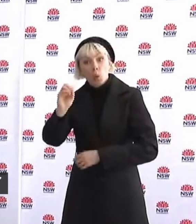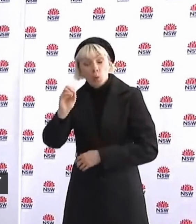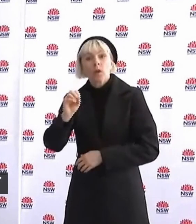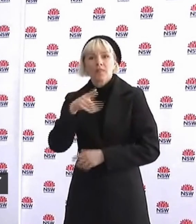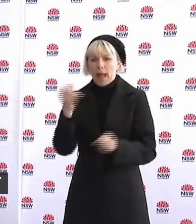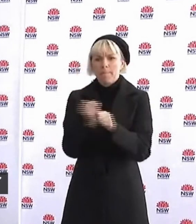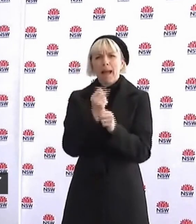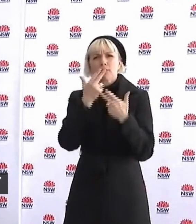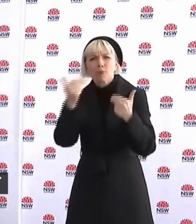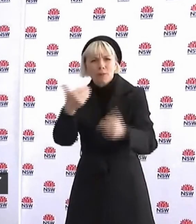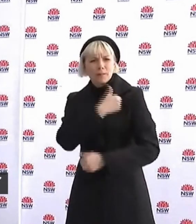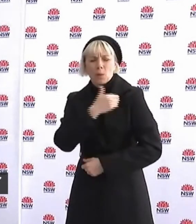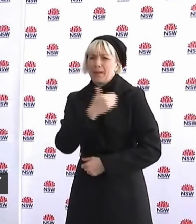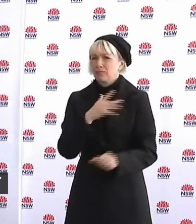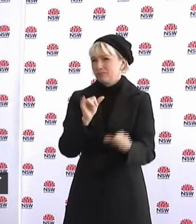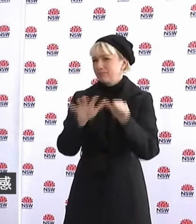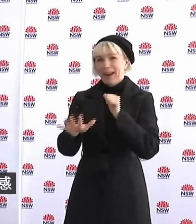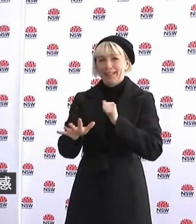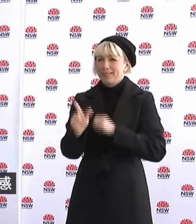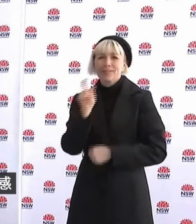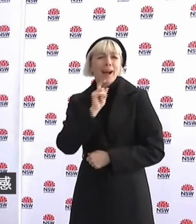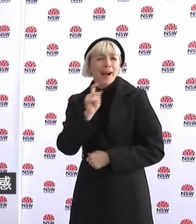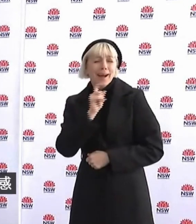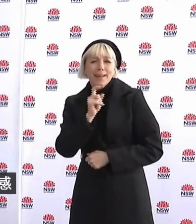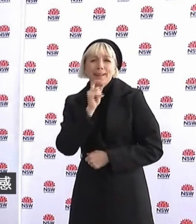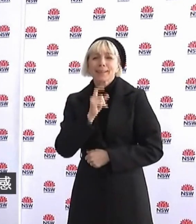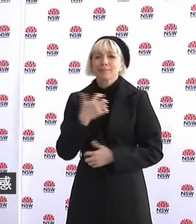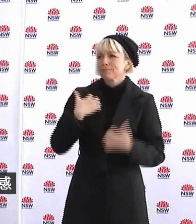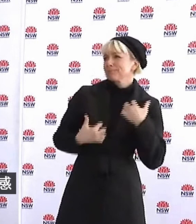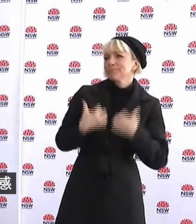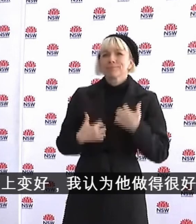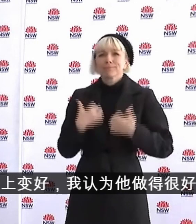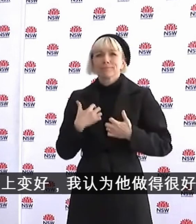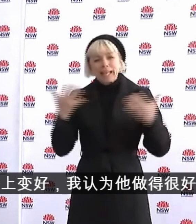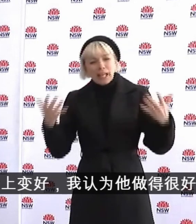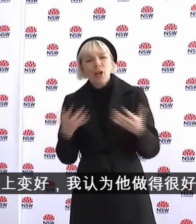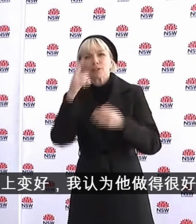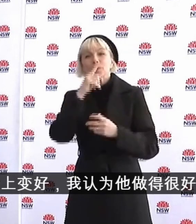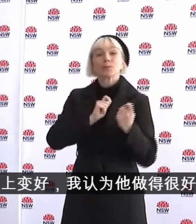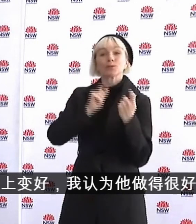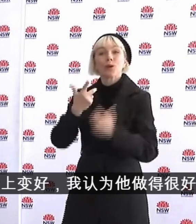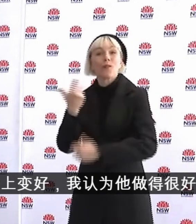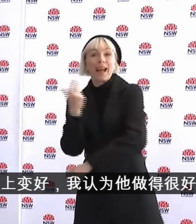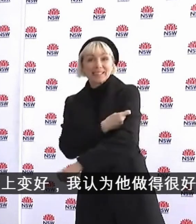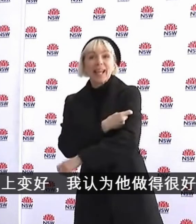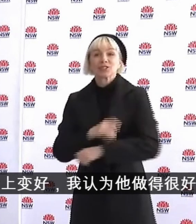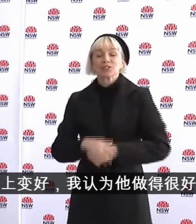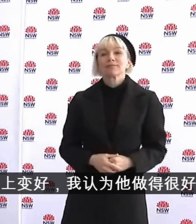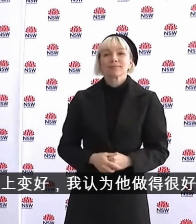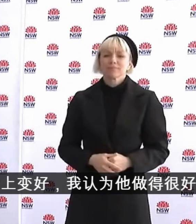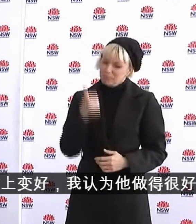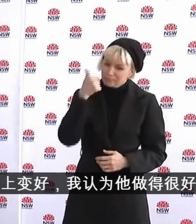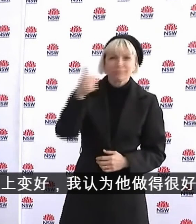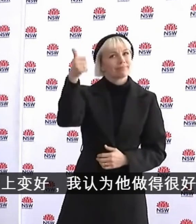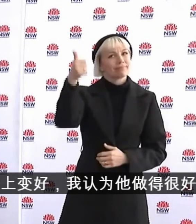this morning. I got to say that was great. And to bring that sense of enthusiasm and energy about going forward, about what we can do to get vaxxed, good